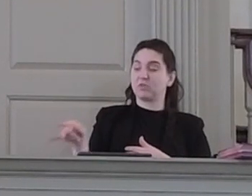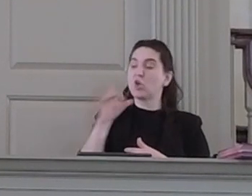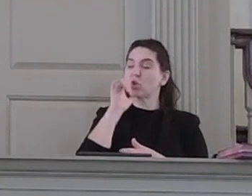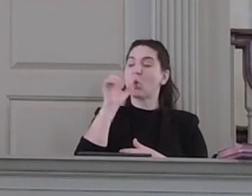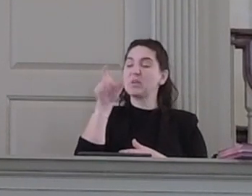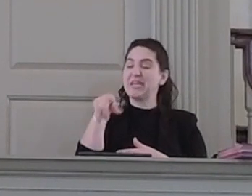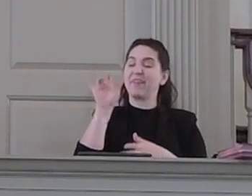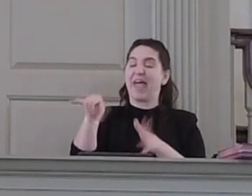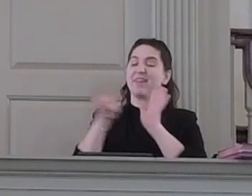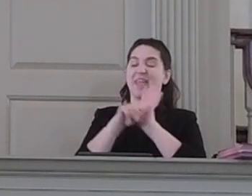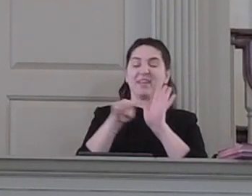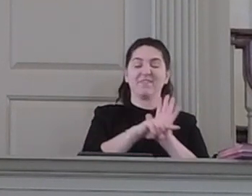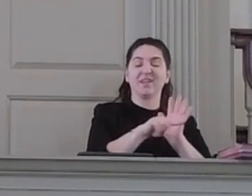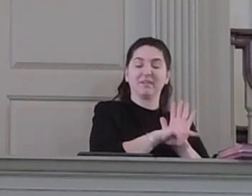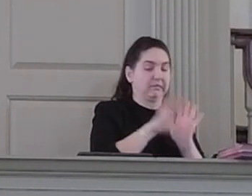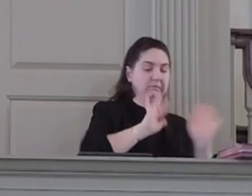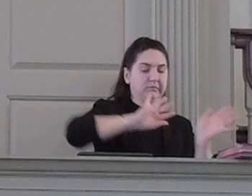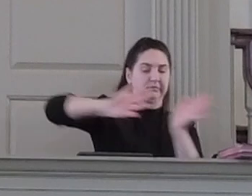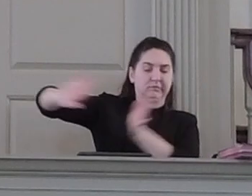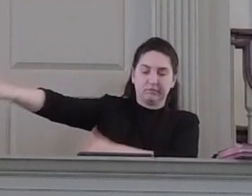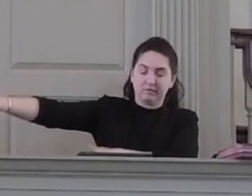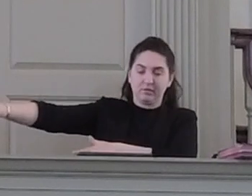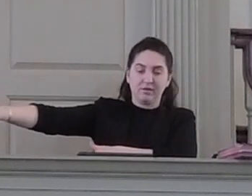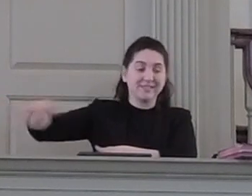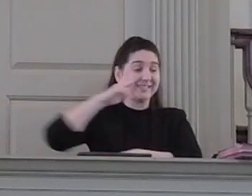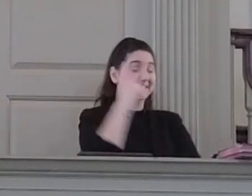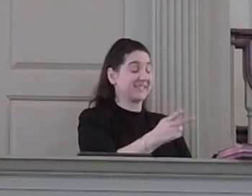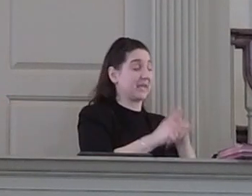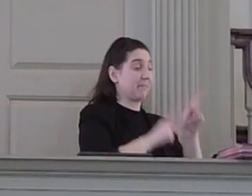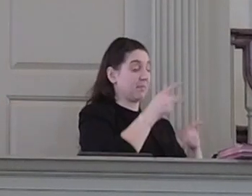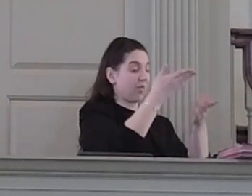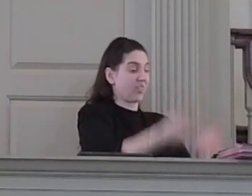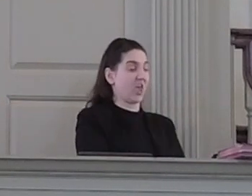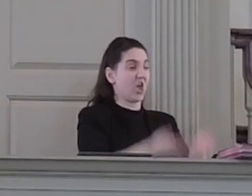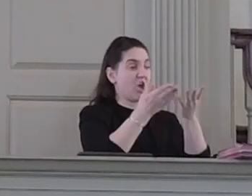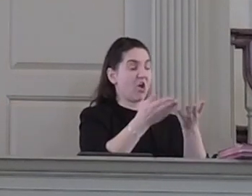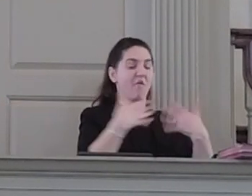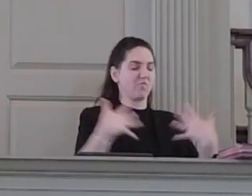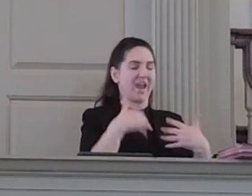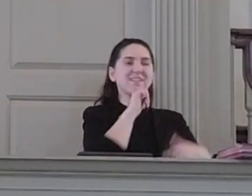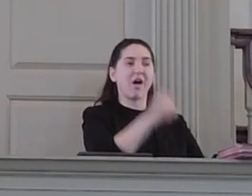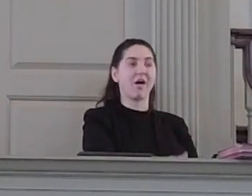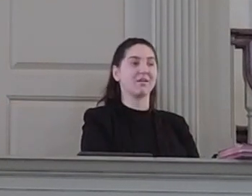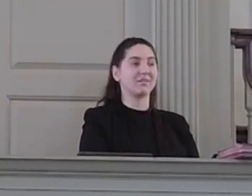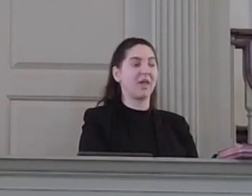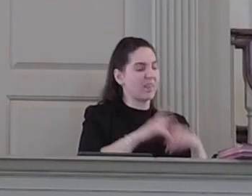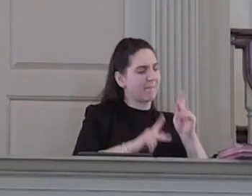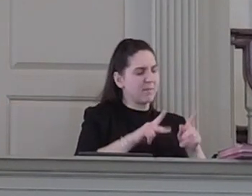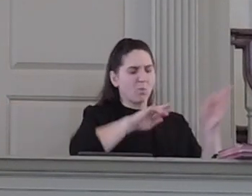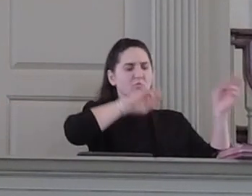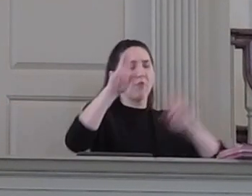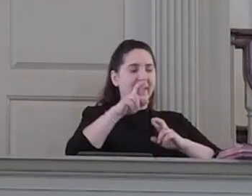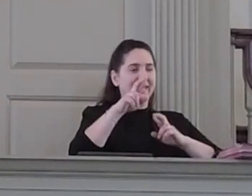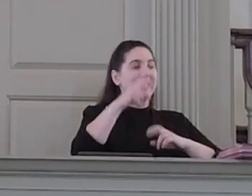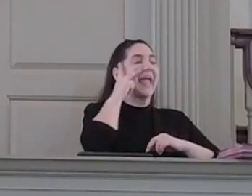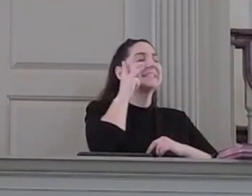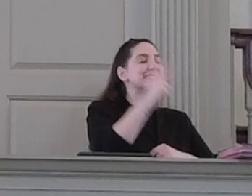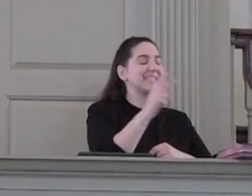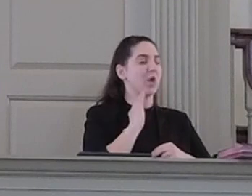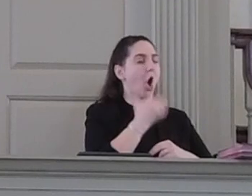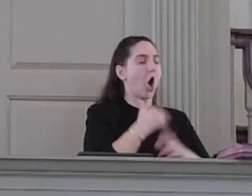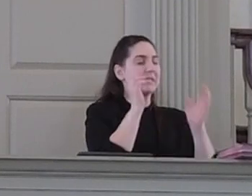It's no wonder that people right then were not afraid. The Savior had come